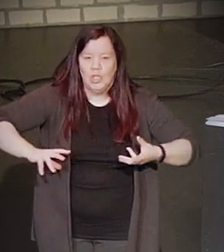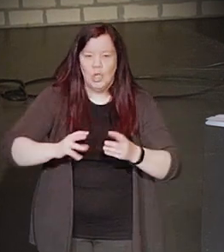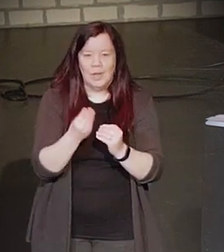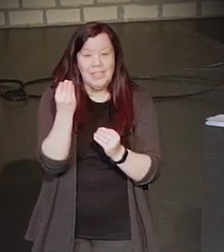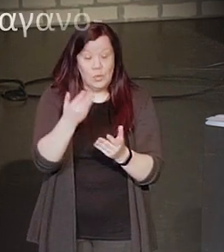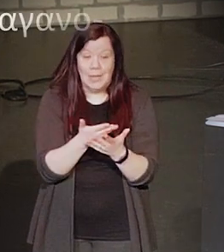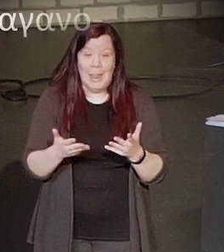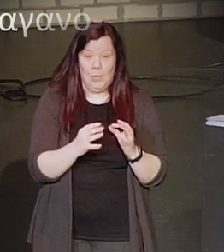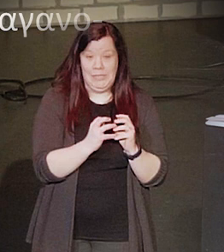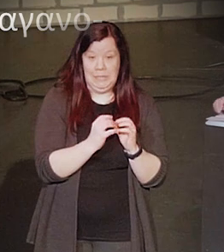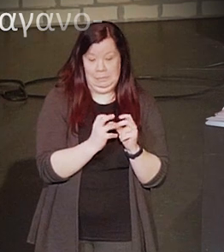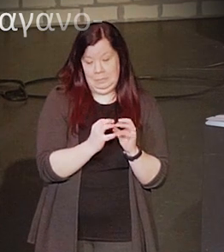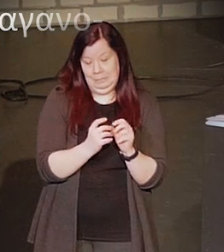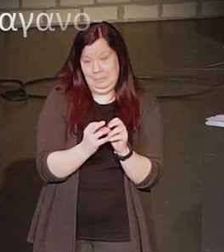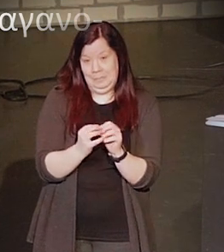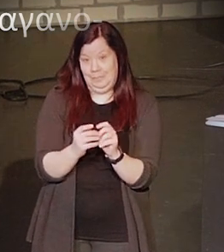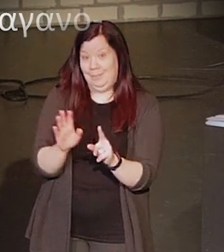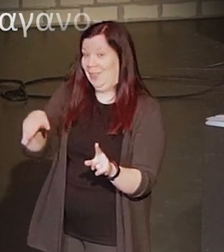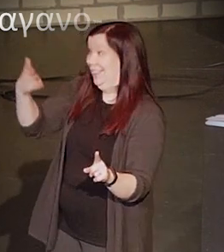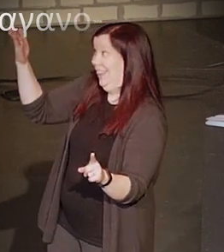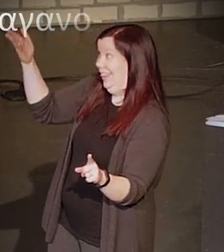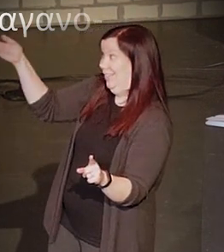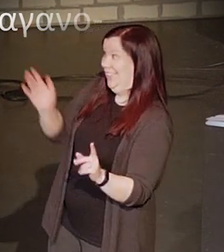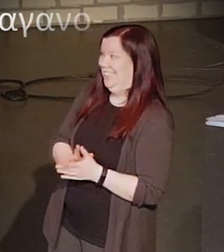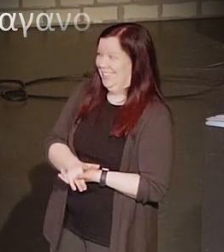Greek language. And there it is.